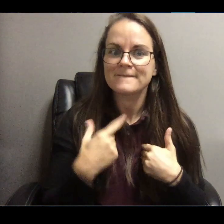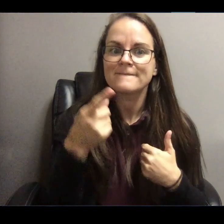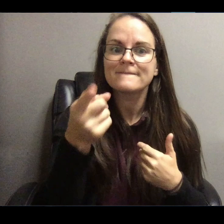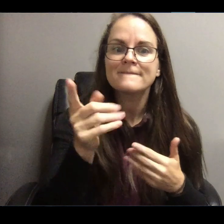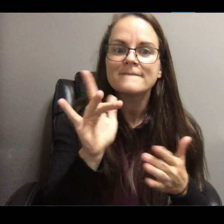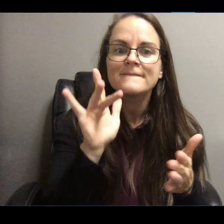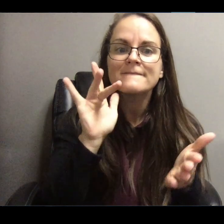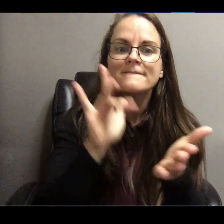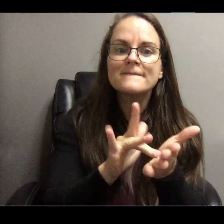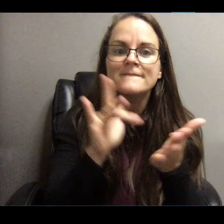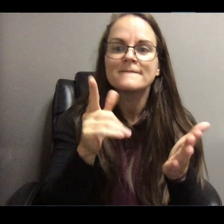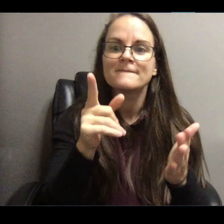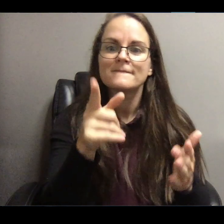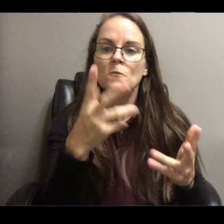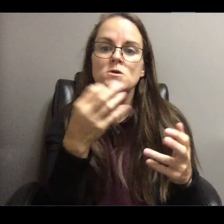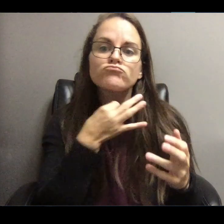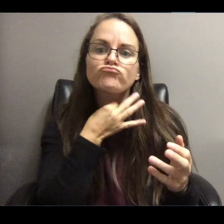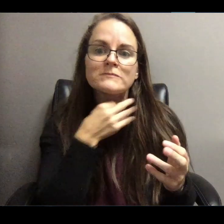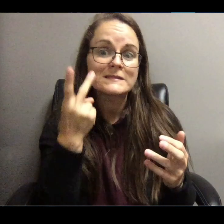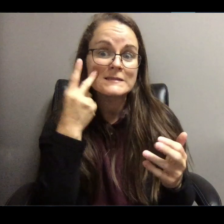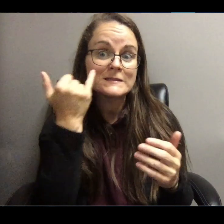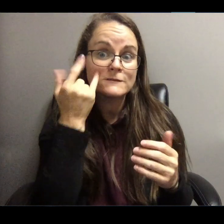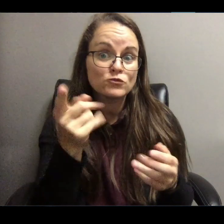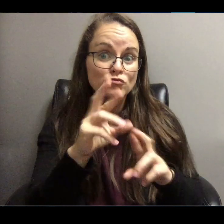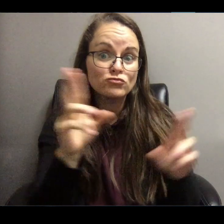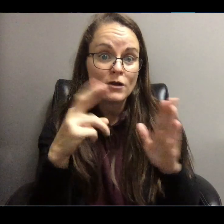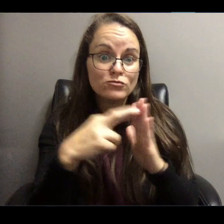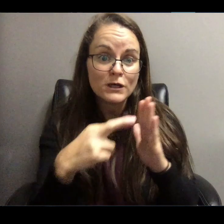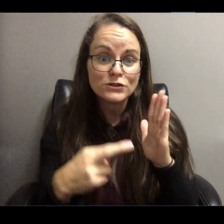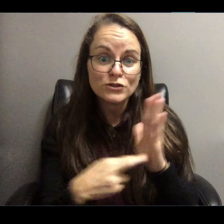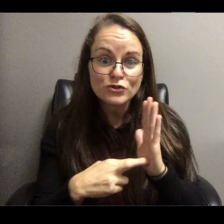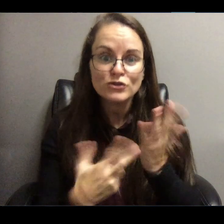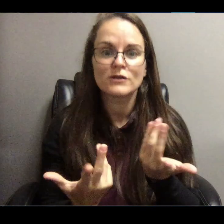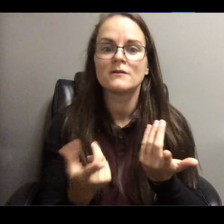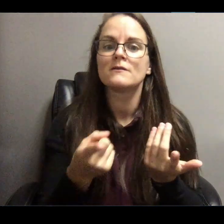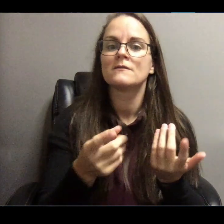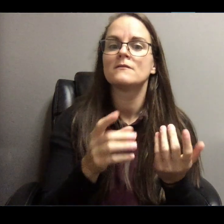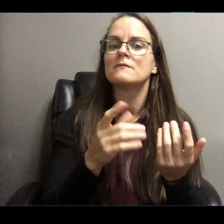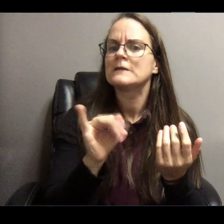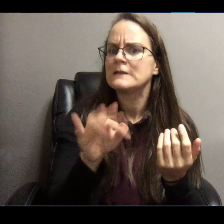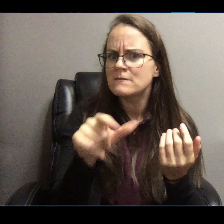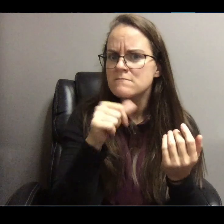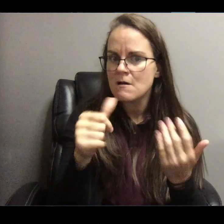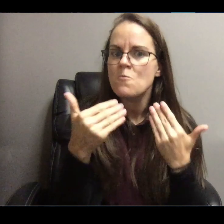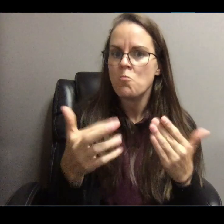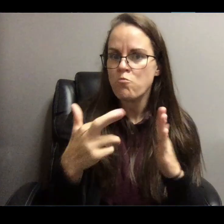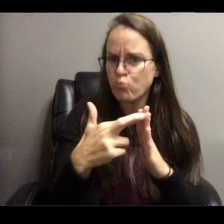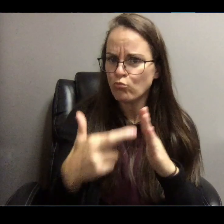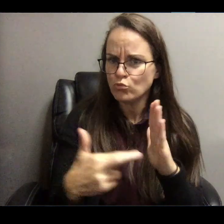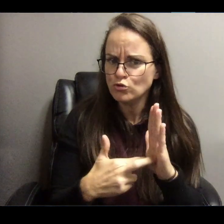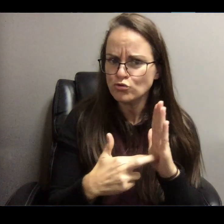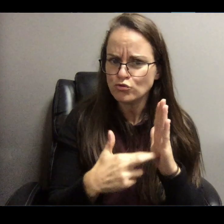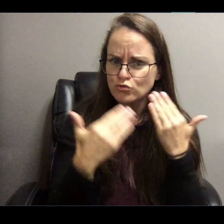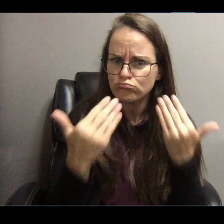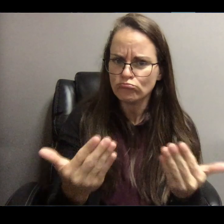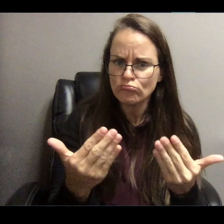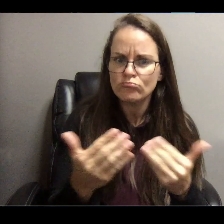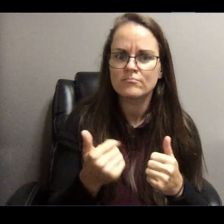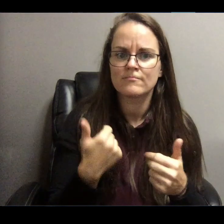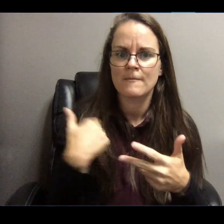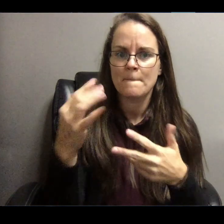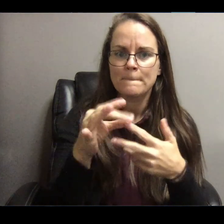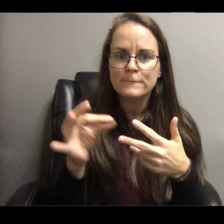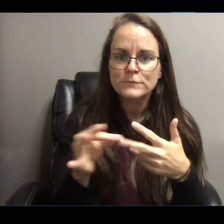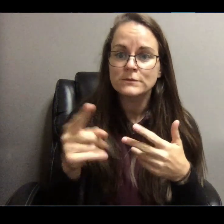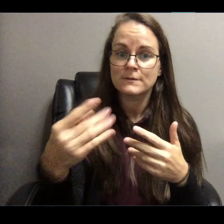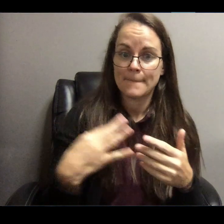vote. To check your eligibility status, you can go ahead and check that on this site. There are options in regards to